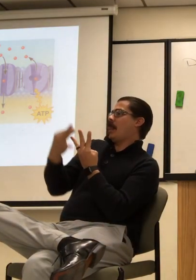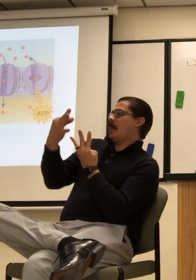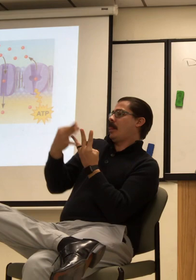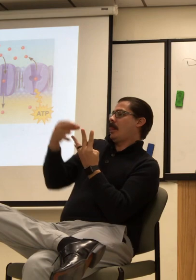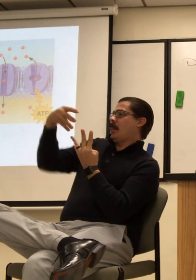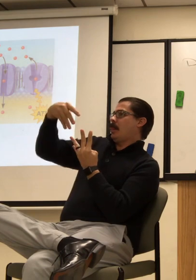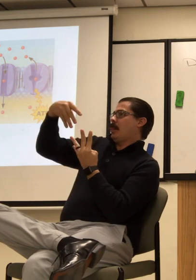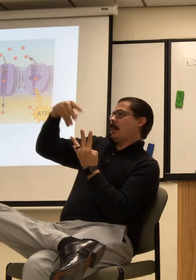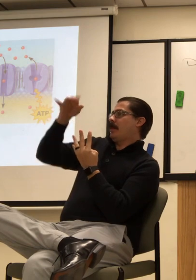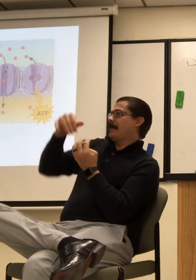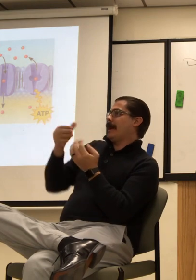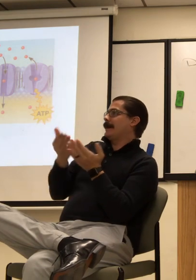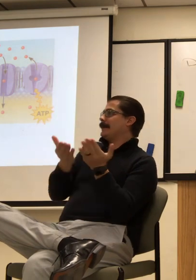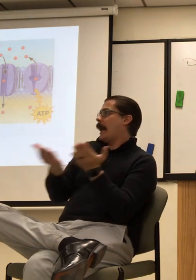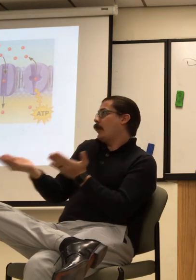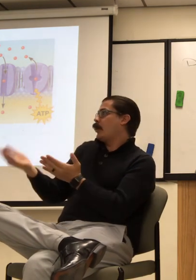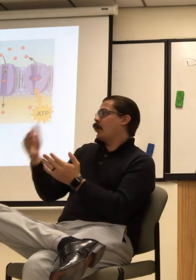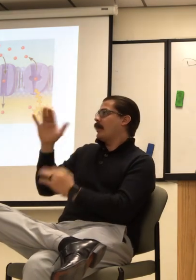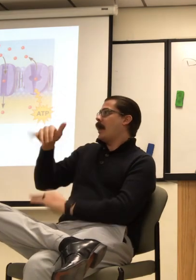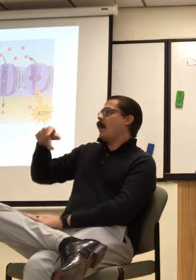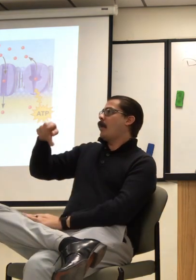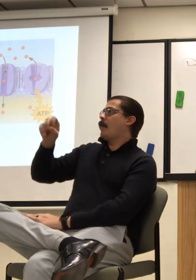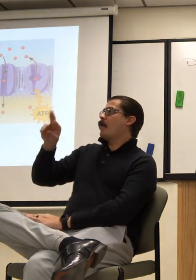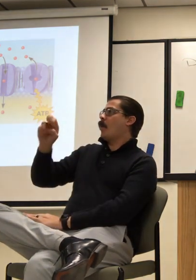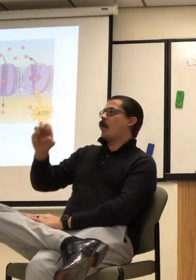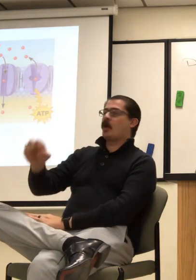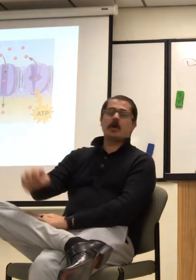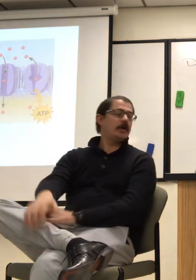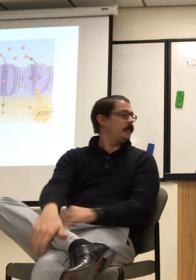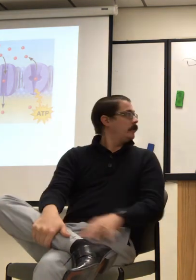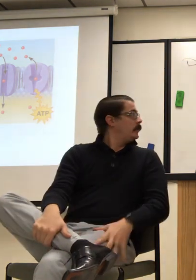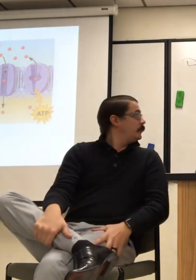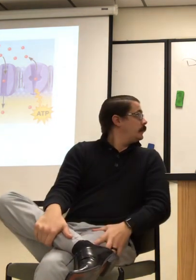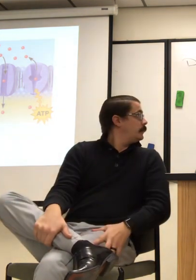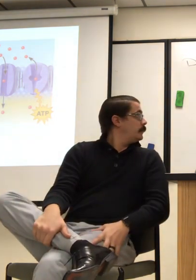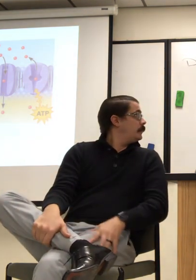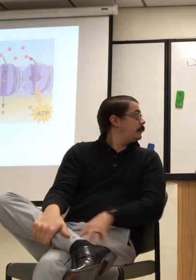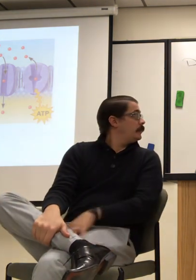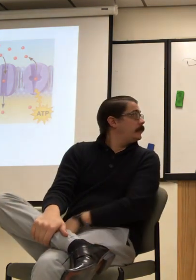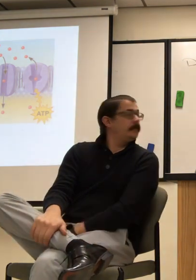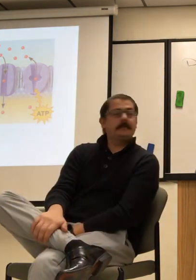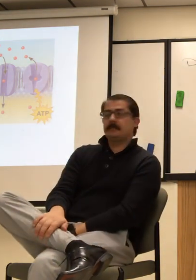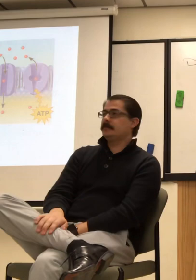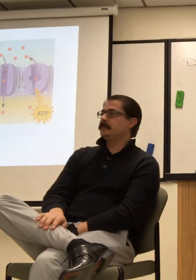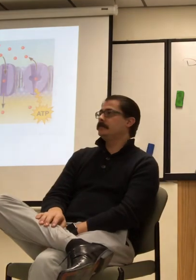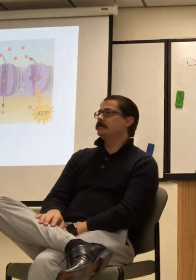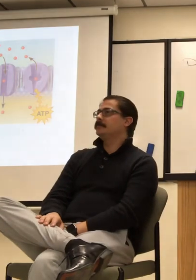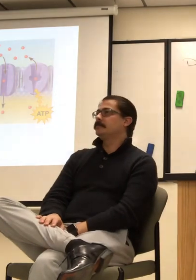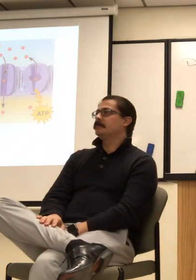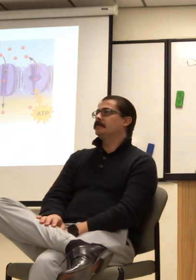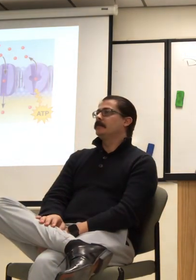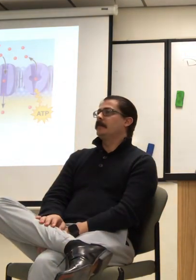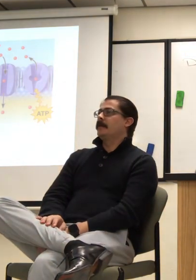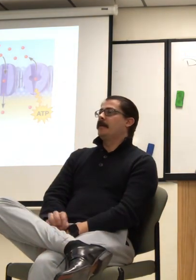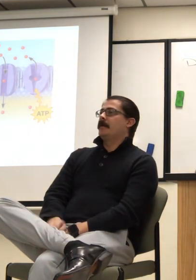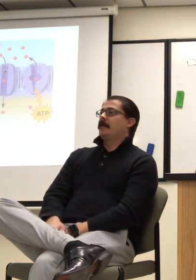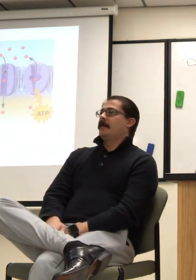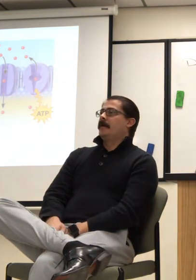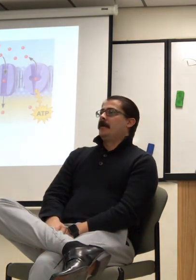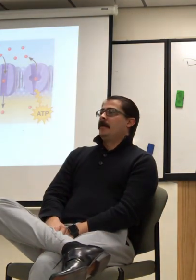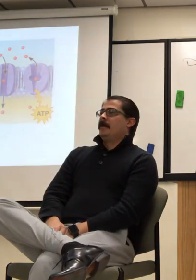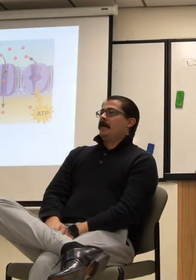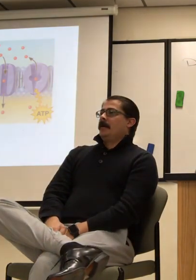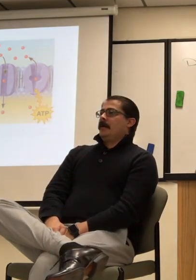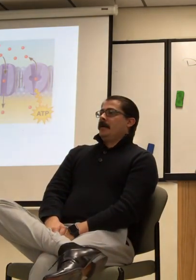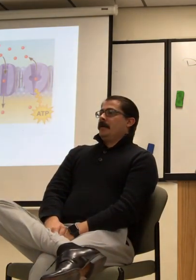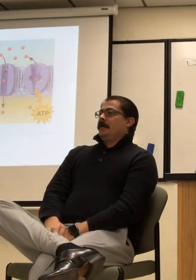this carrier, this pore. Okay, now you can have diffusion, and well, I guess over time things will kind of balance out, but